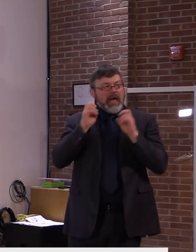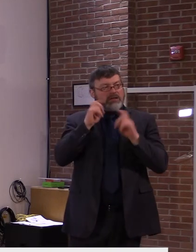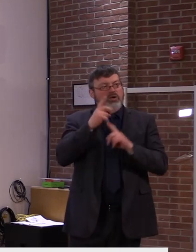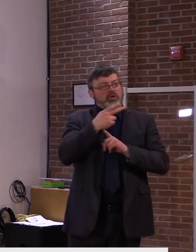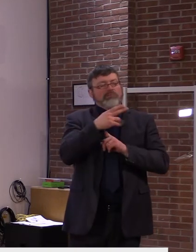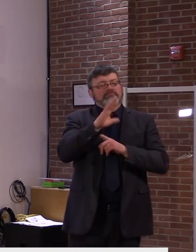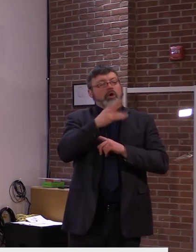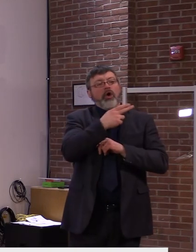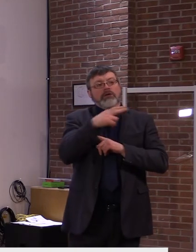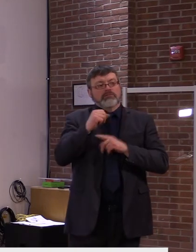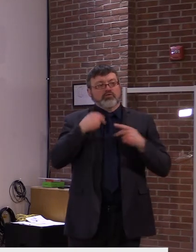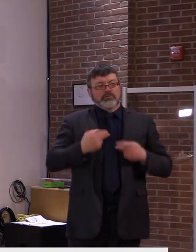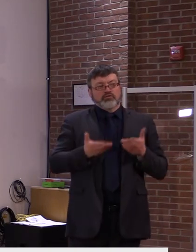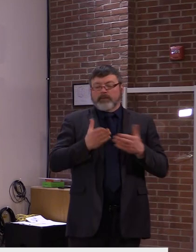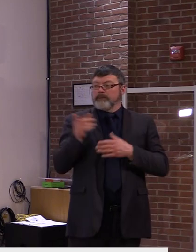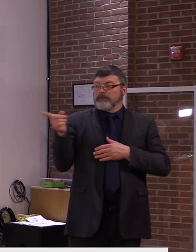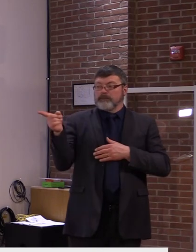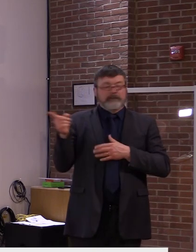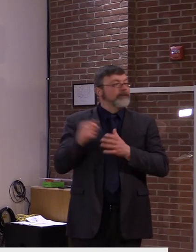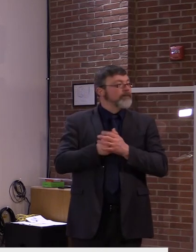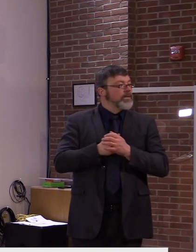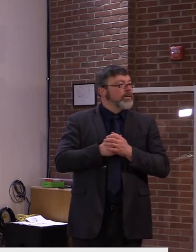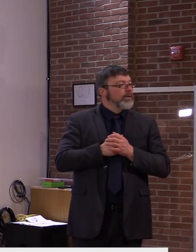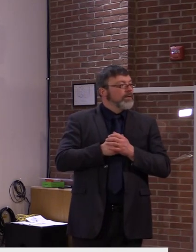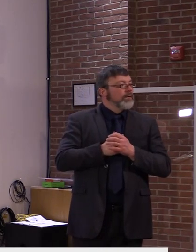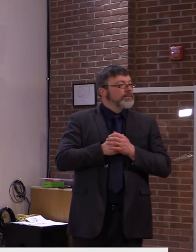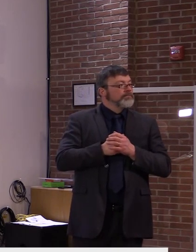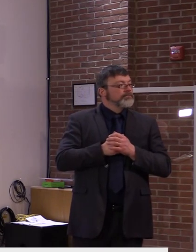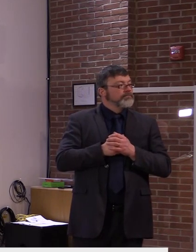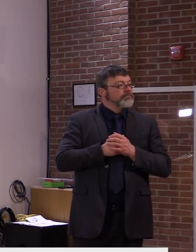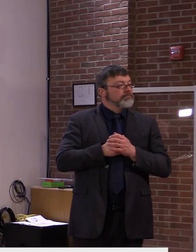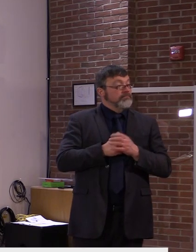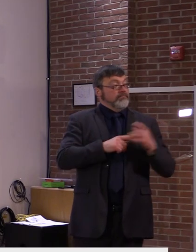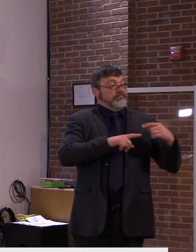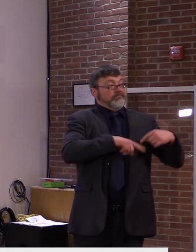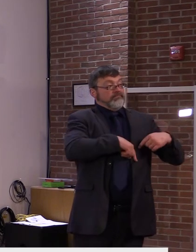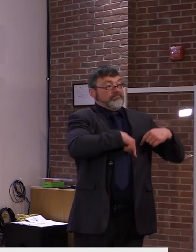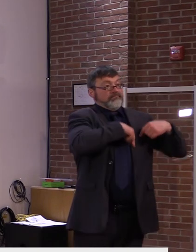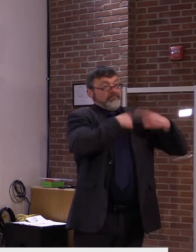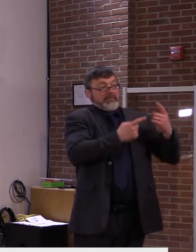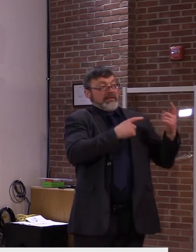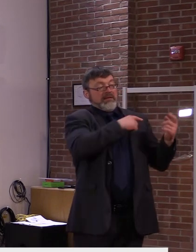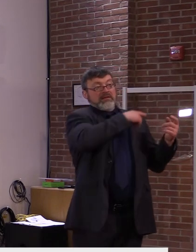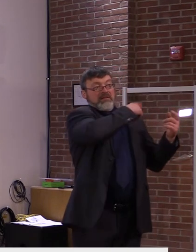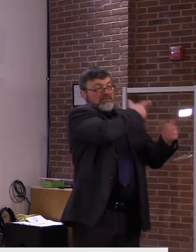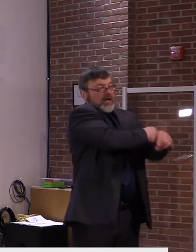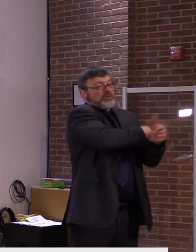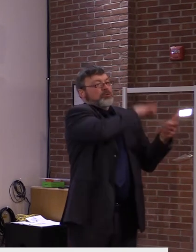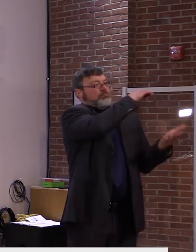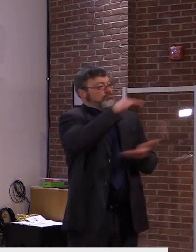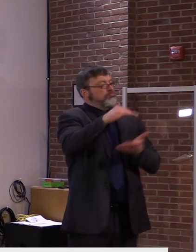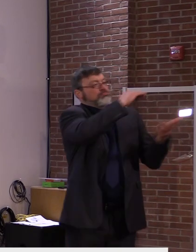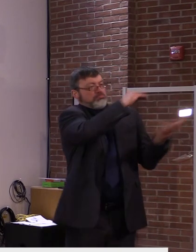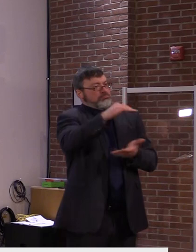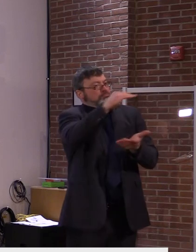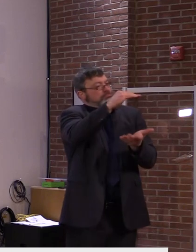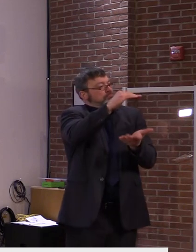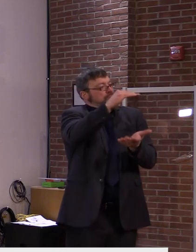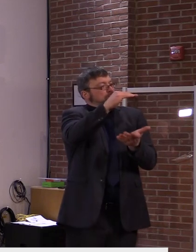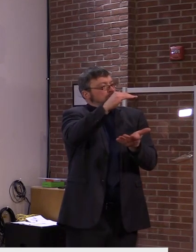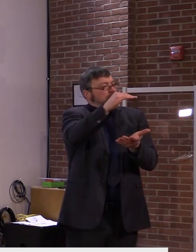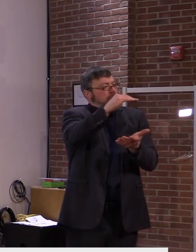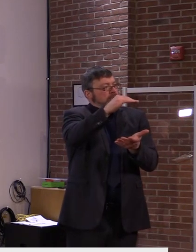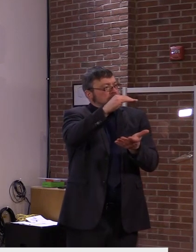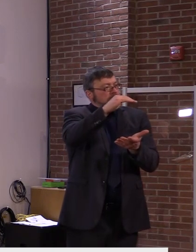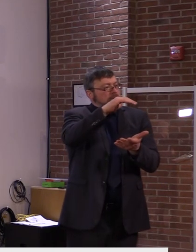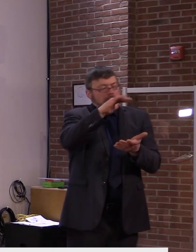So I'm wondering, you know, if you're anticipating the time frame that we get through the 70 plus, the